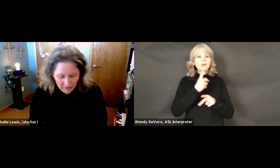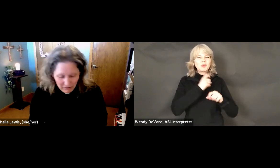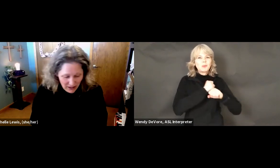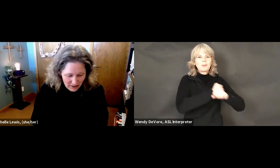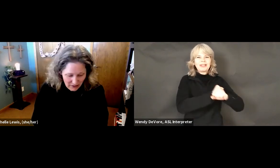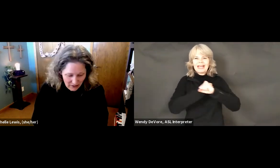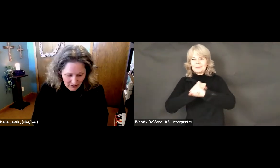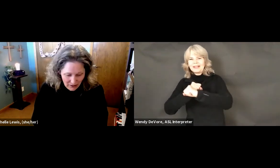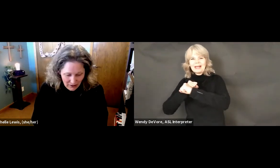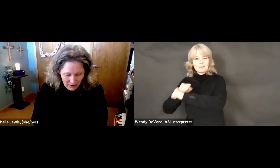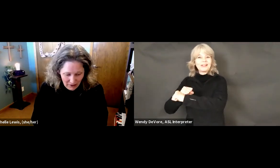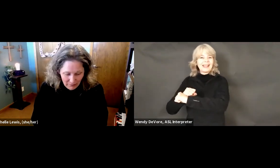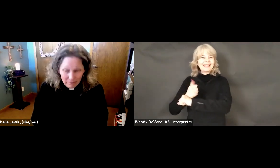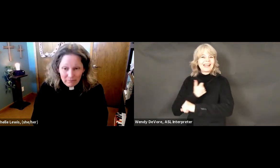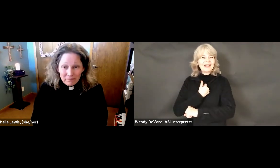that faith.